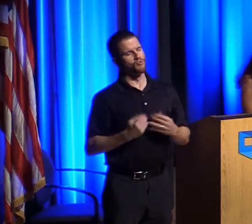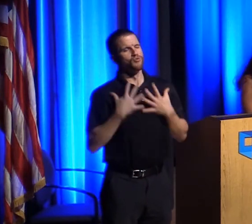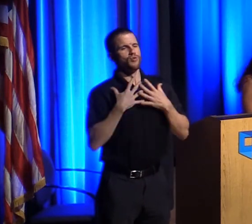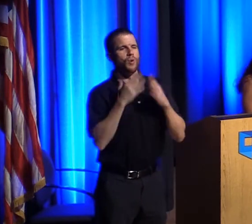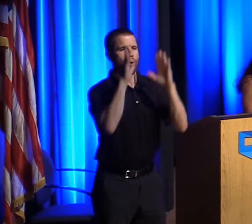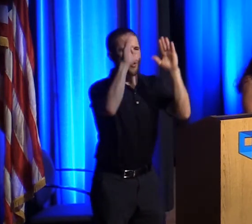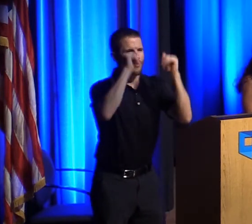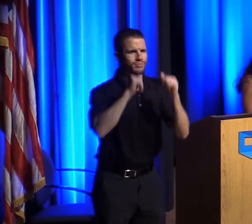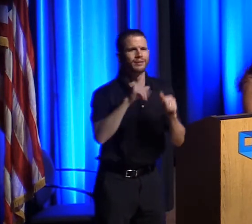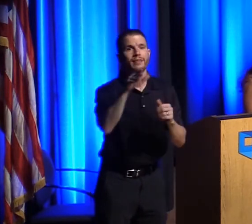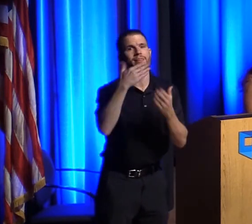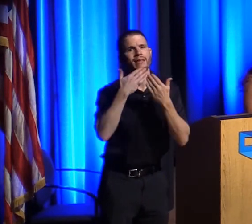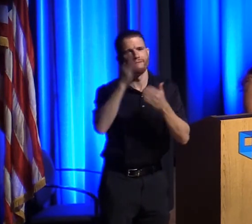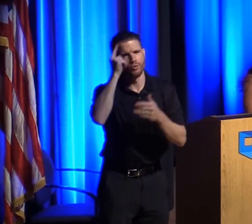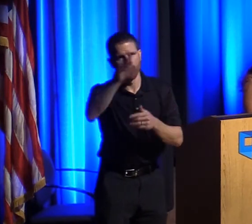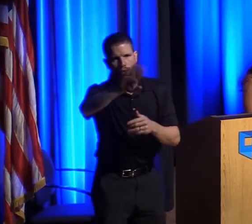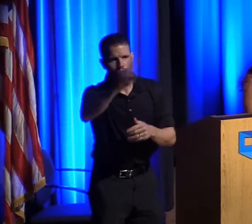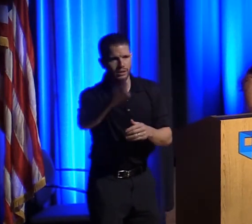we'll end.